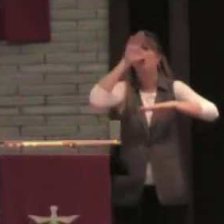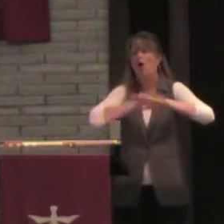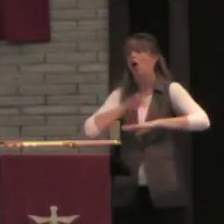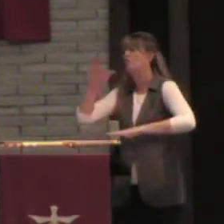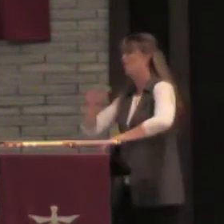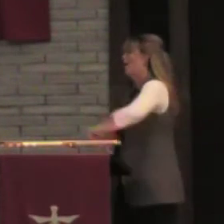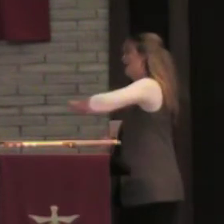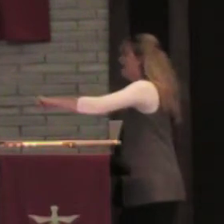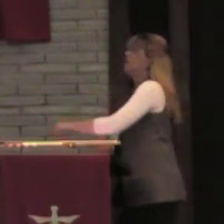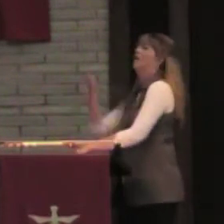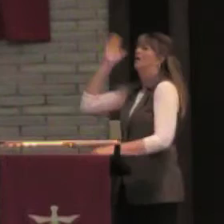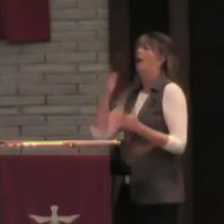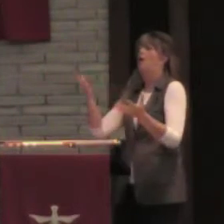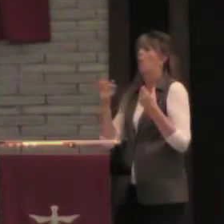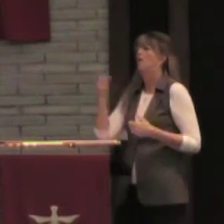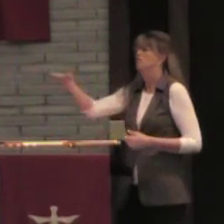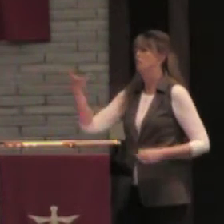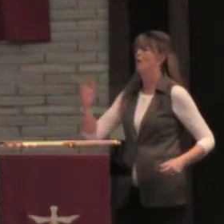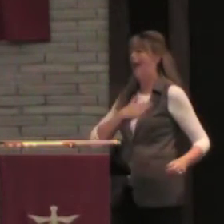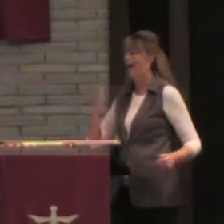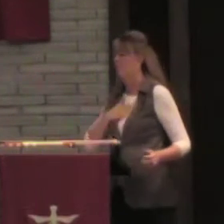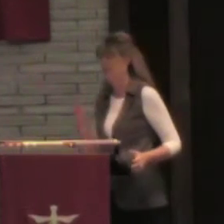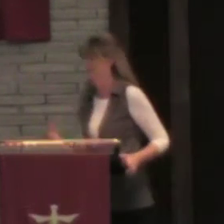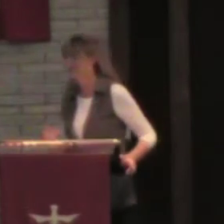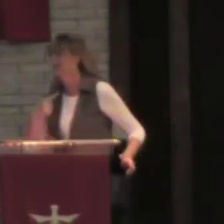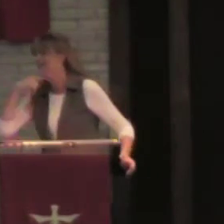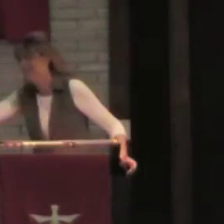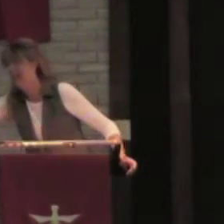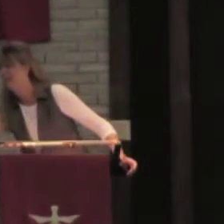So tell the person sitting on your left, God wants you to be happy.